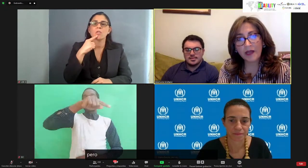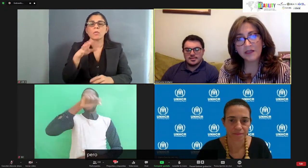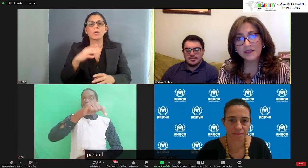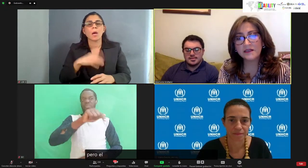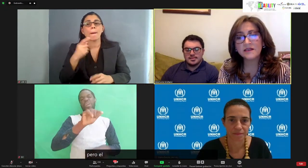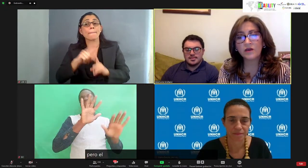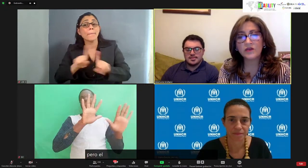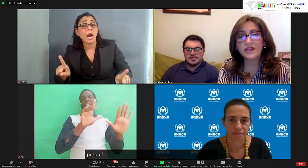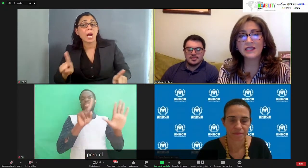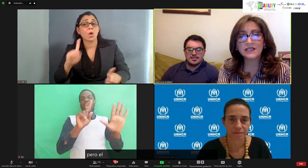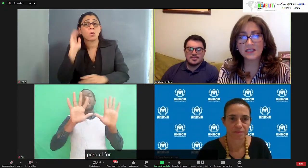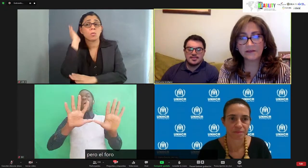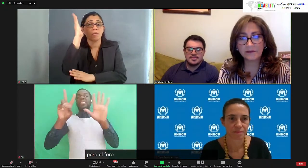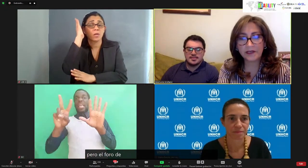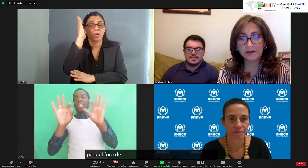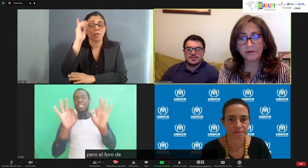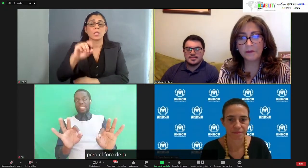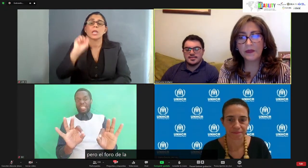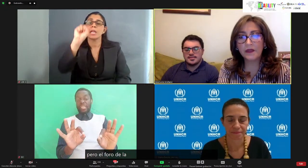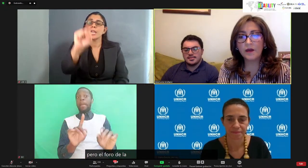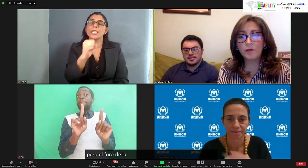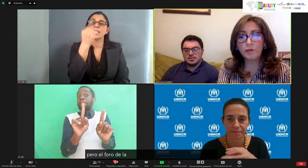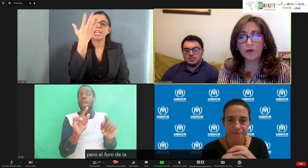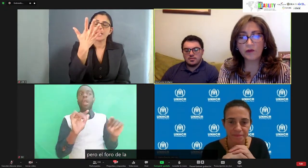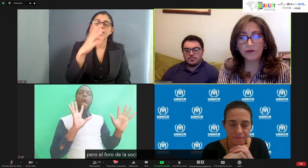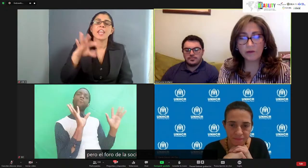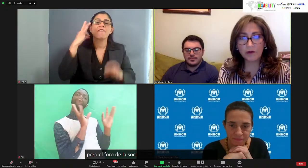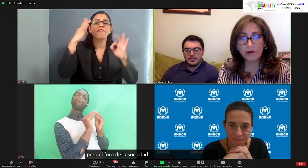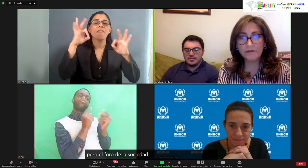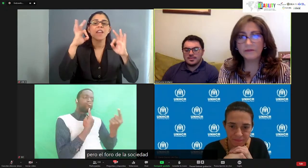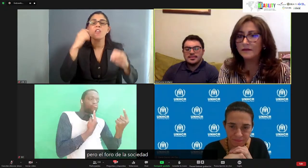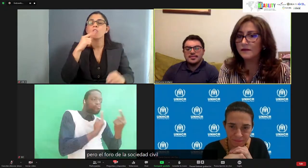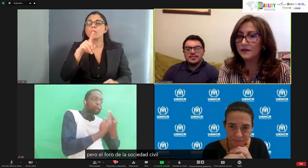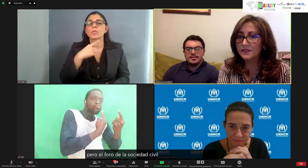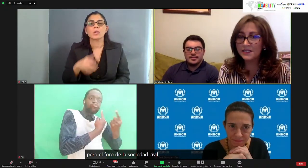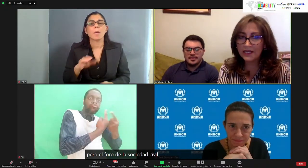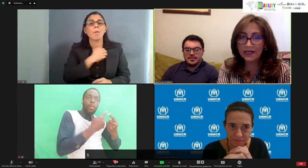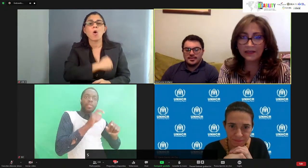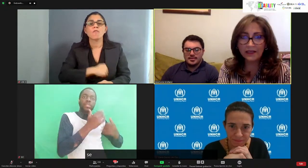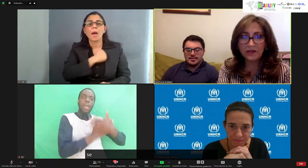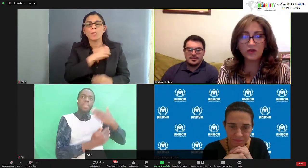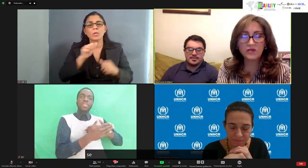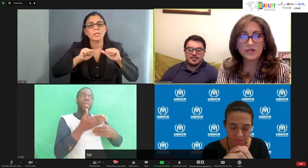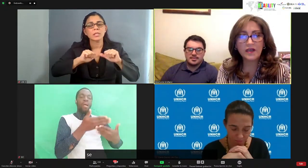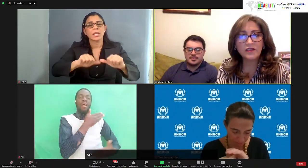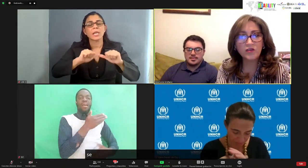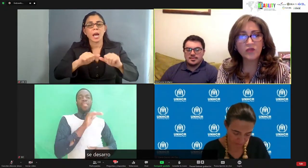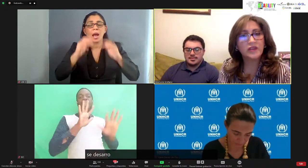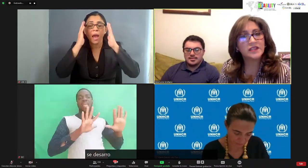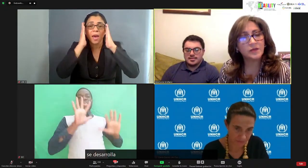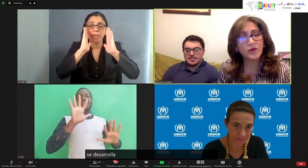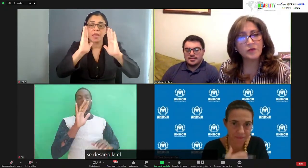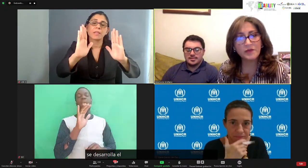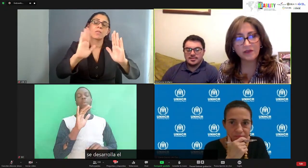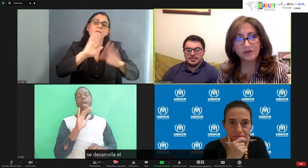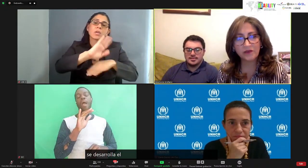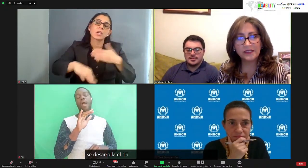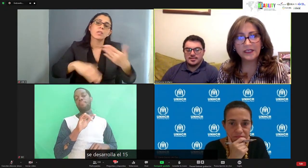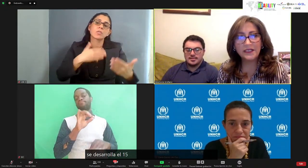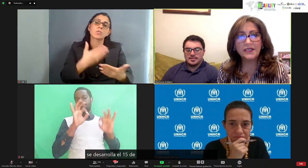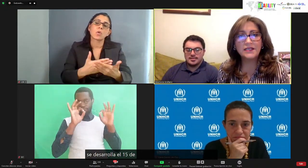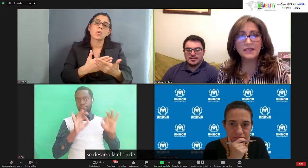february and the global civil society forum will take place on february 15th so please